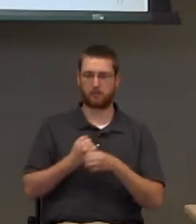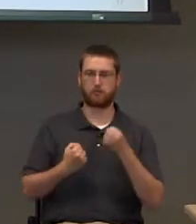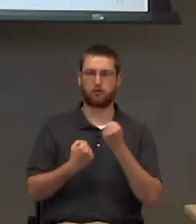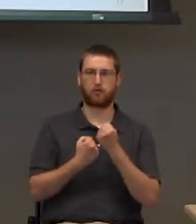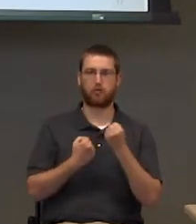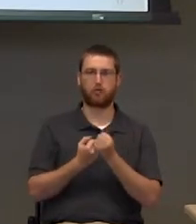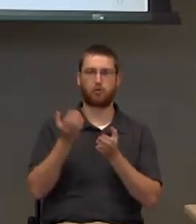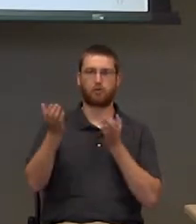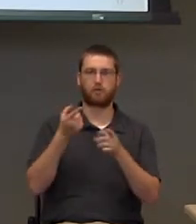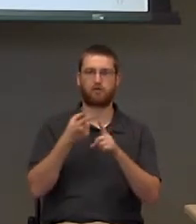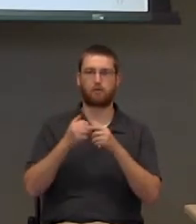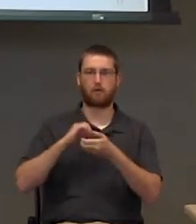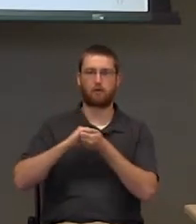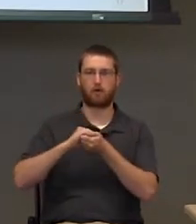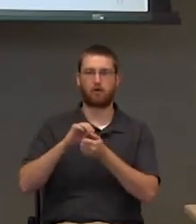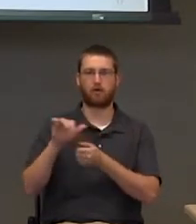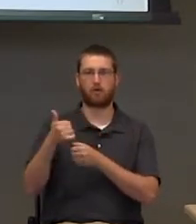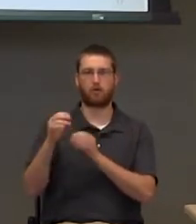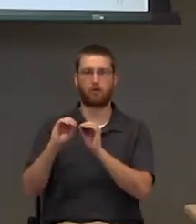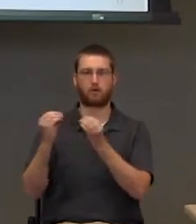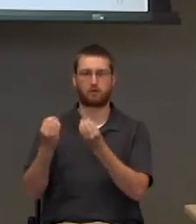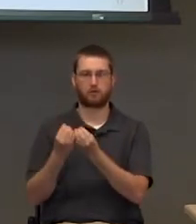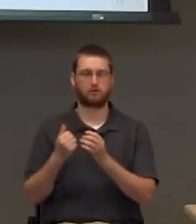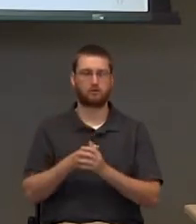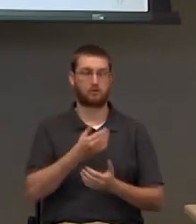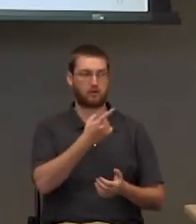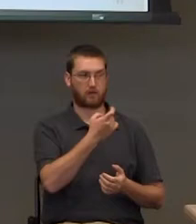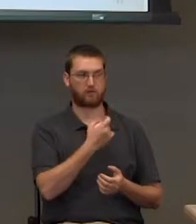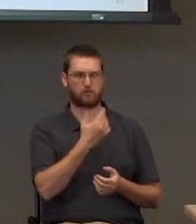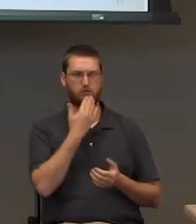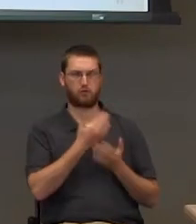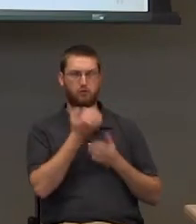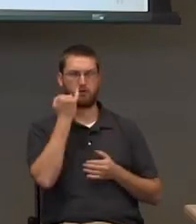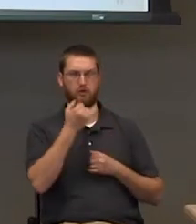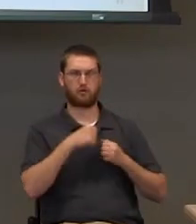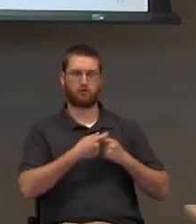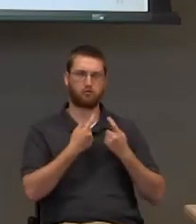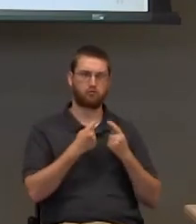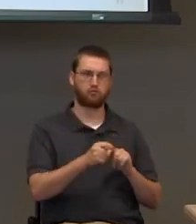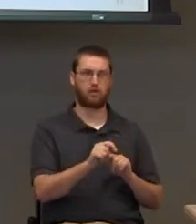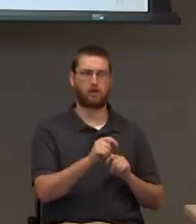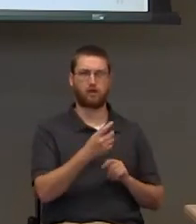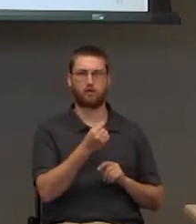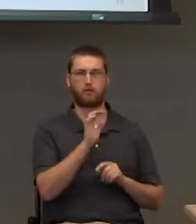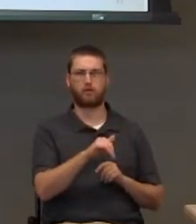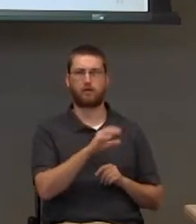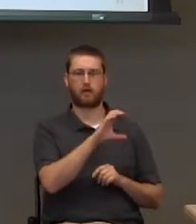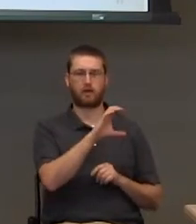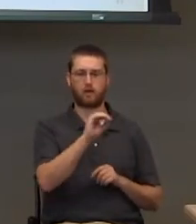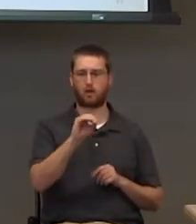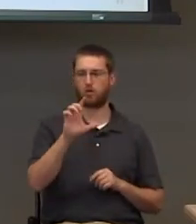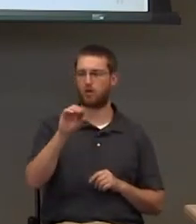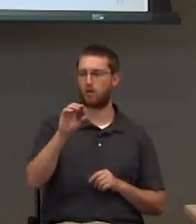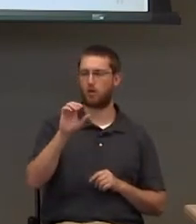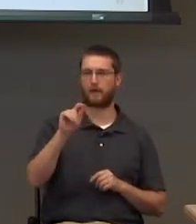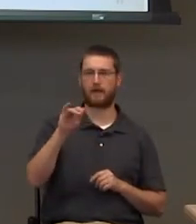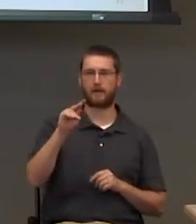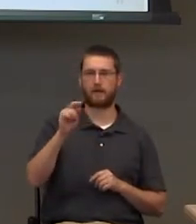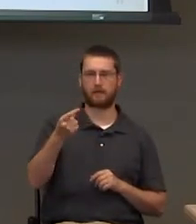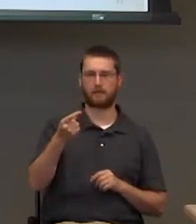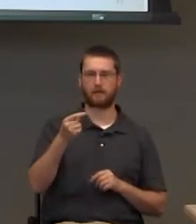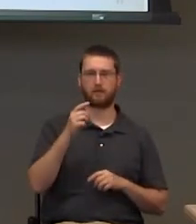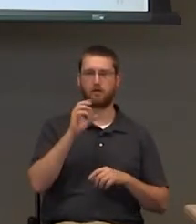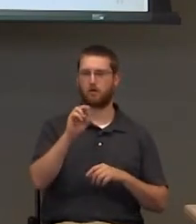partner organization. Someone asked me earlier today, is a good idea to try and do that that co-locating, if you will,